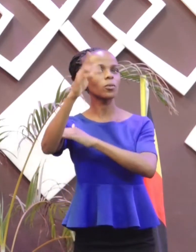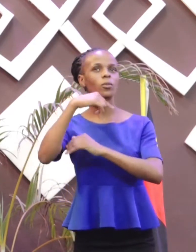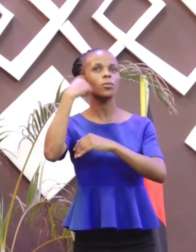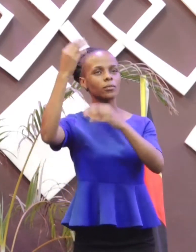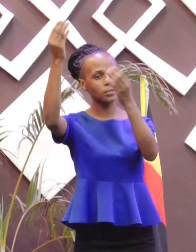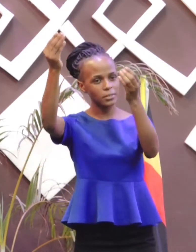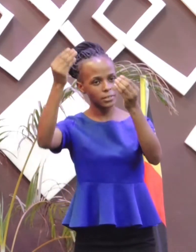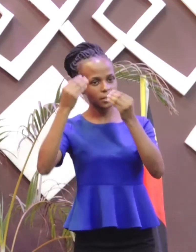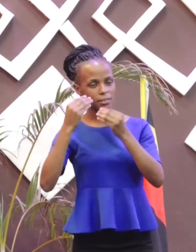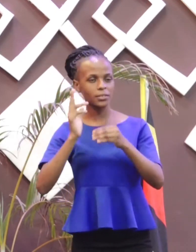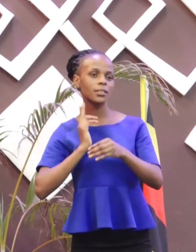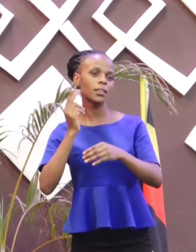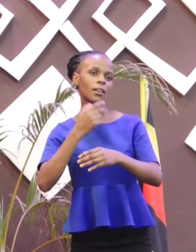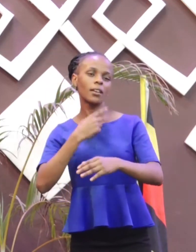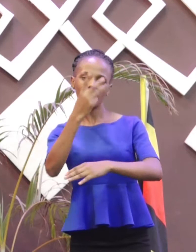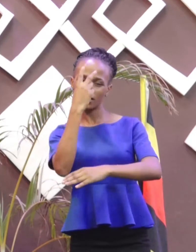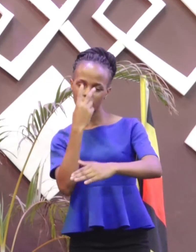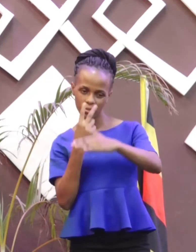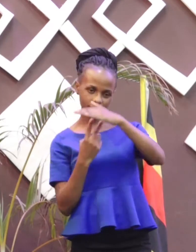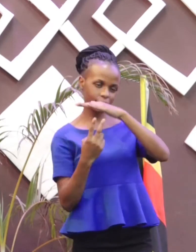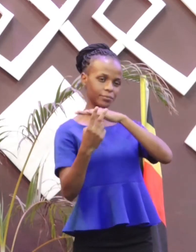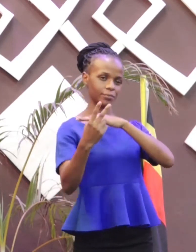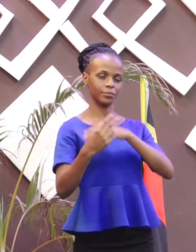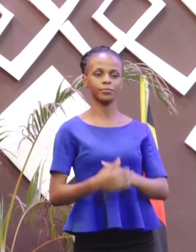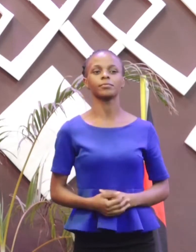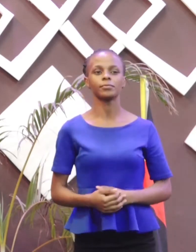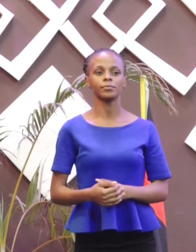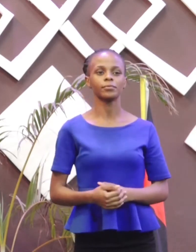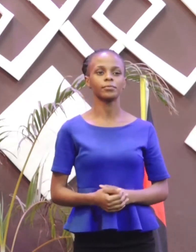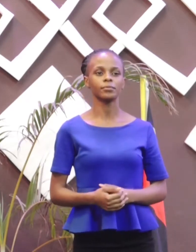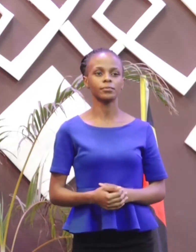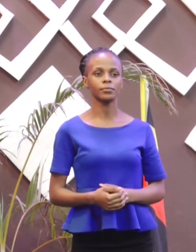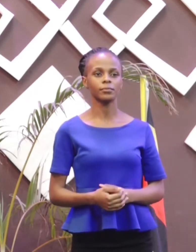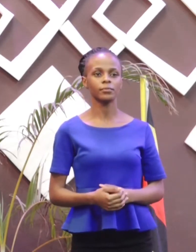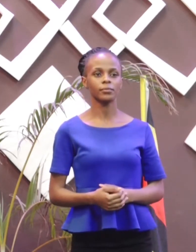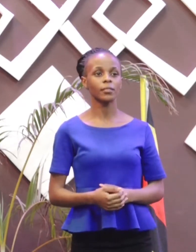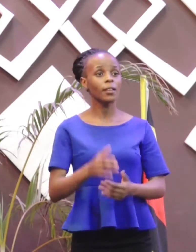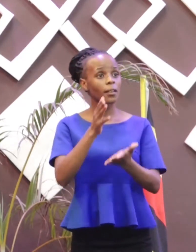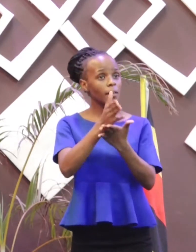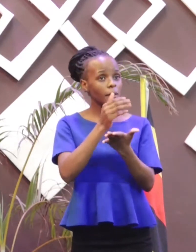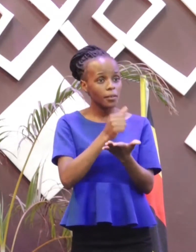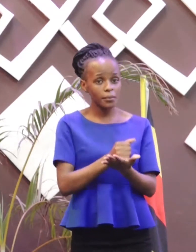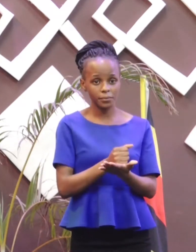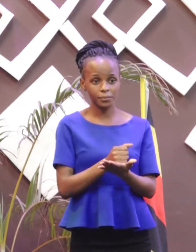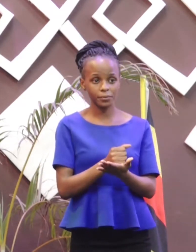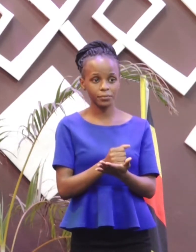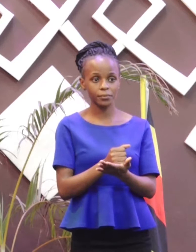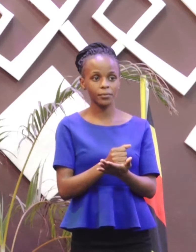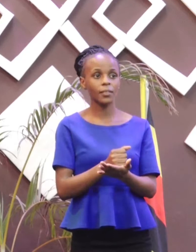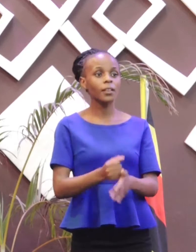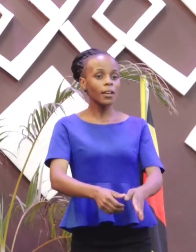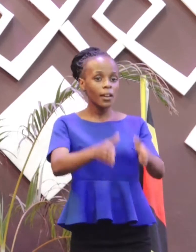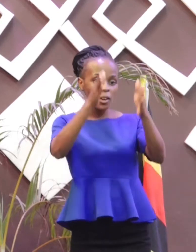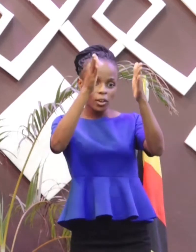vision. Naye tulina okubanga tukwesigamiza ku Katonda atuwa okwolesebwa. Because